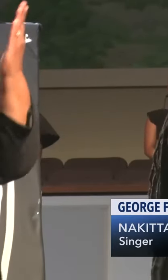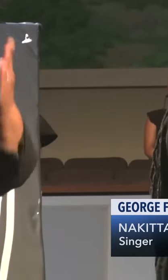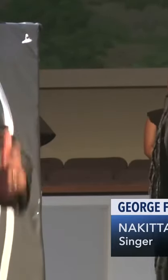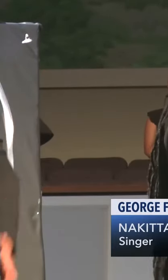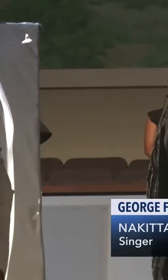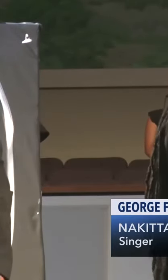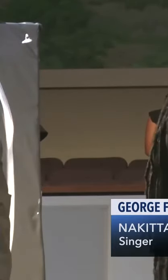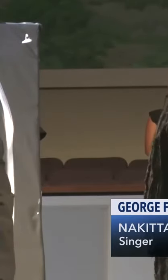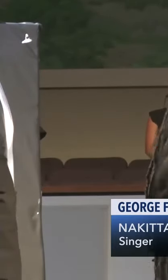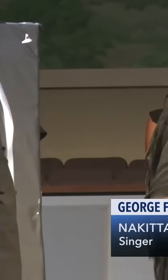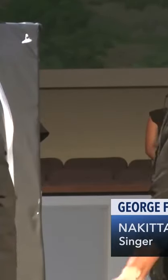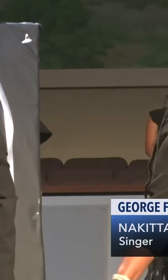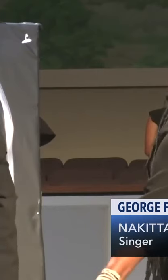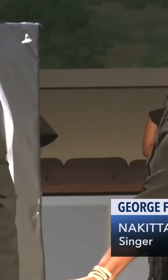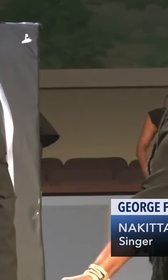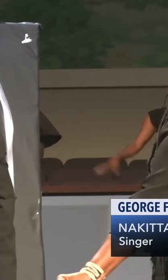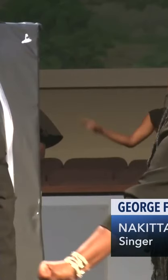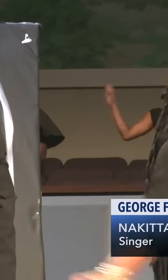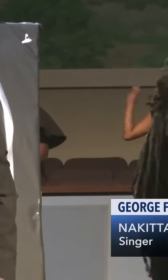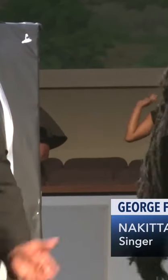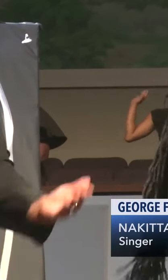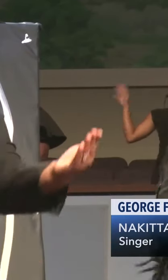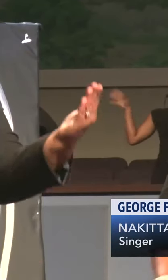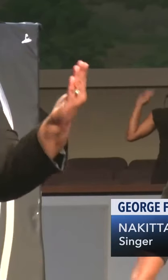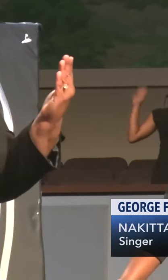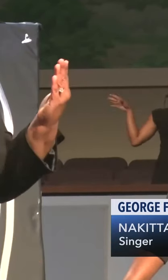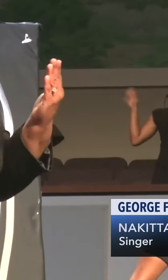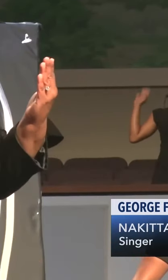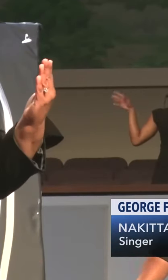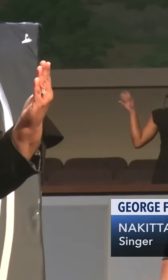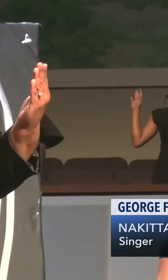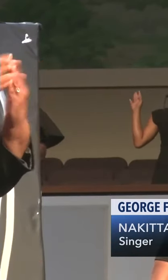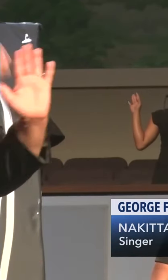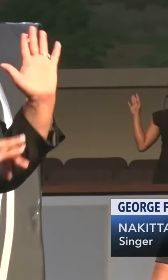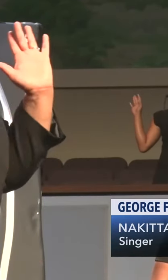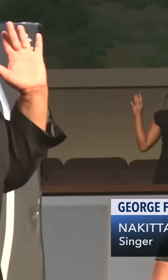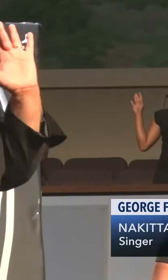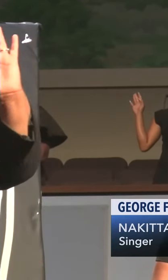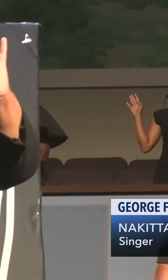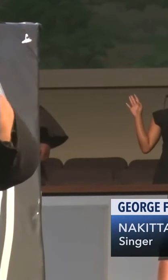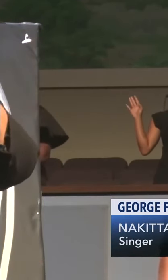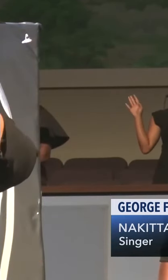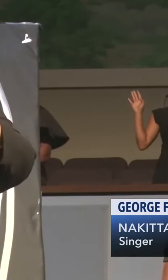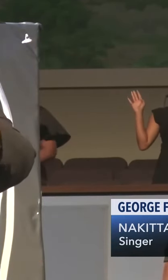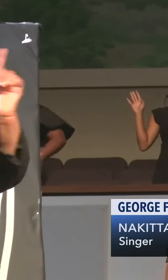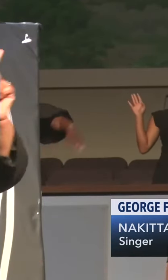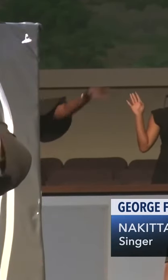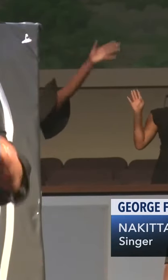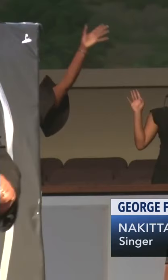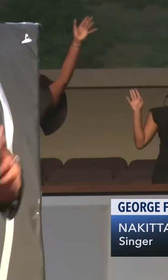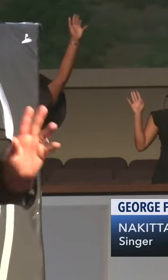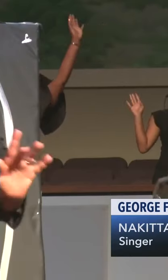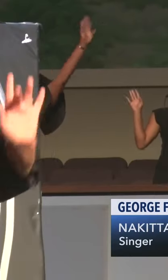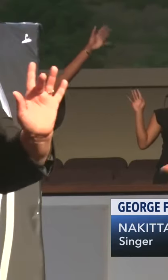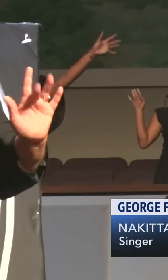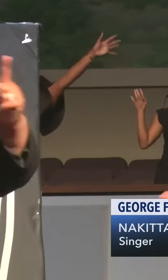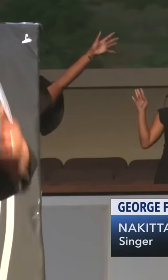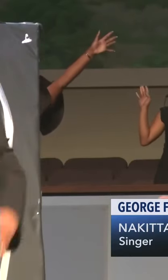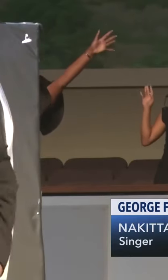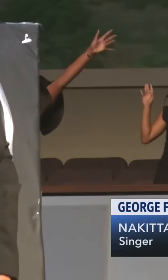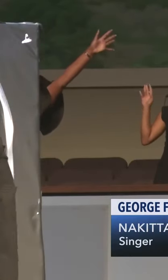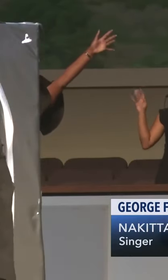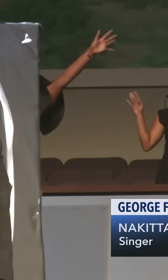magnify you for your goodness, Jesus, and your mercy